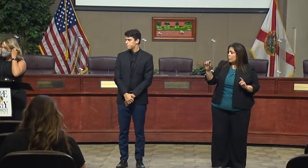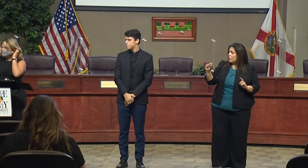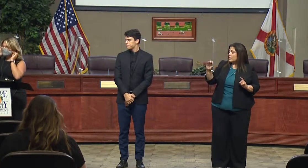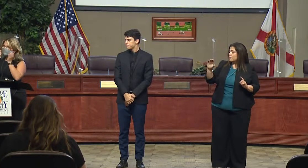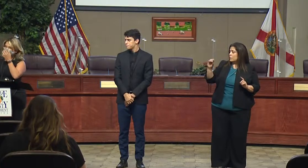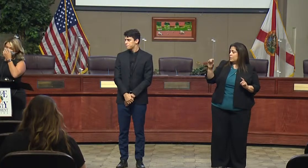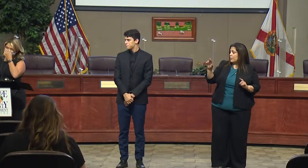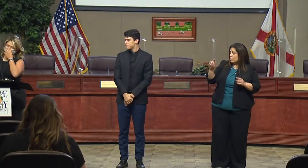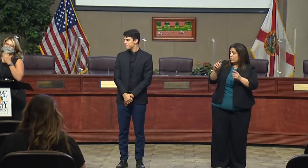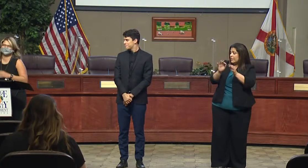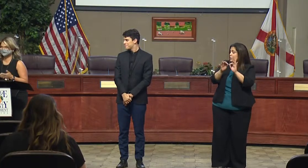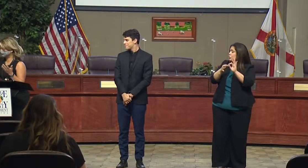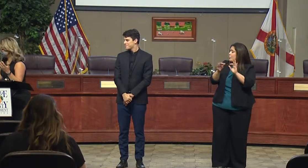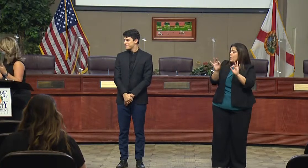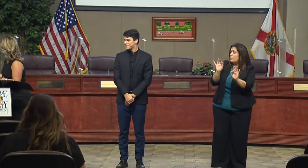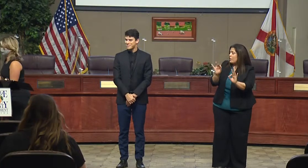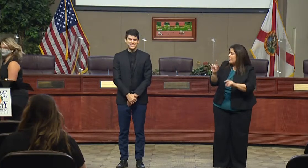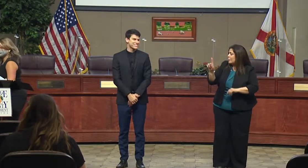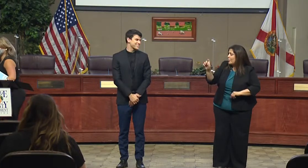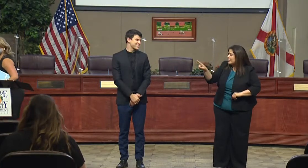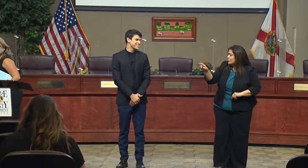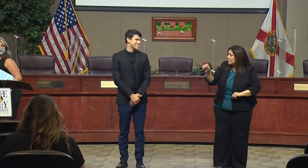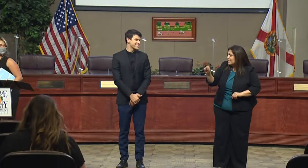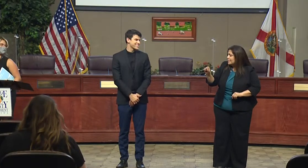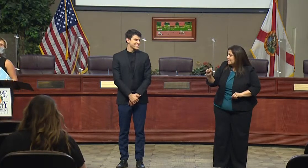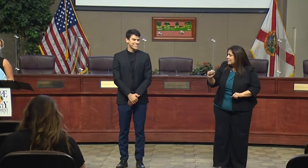translate perfectly?